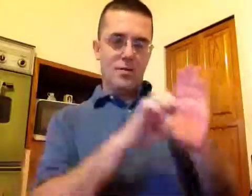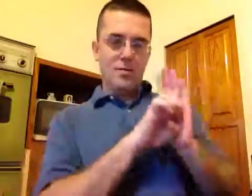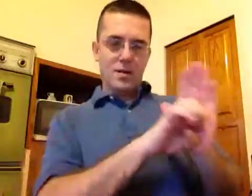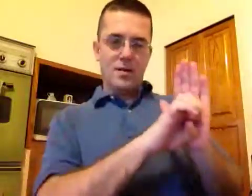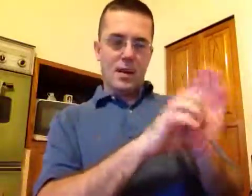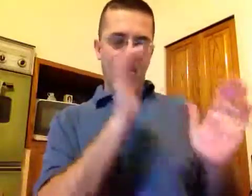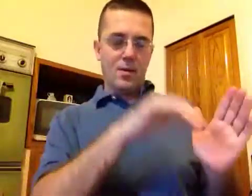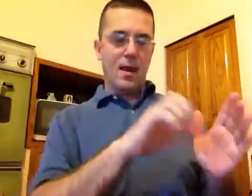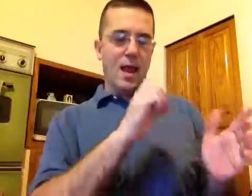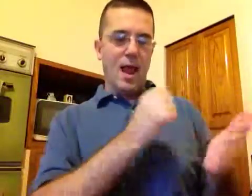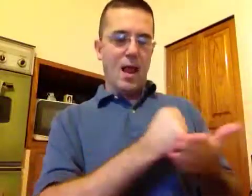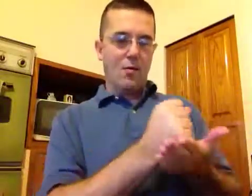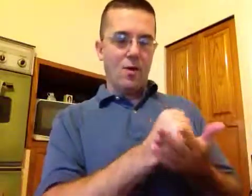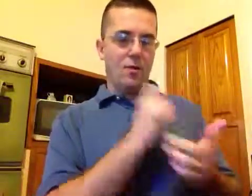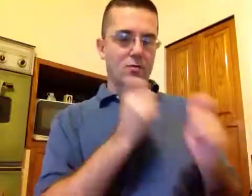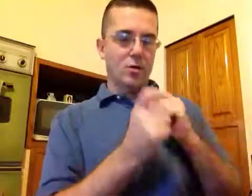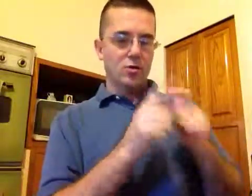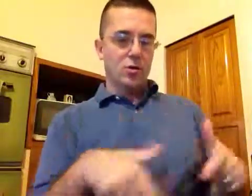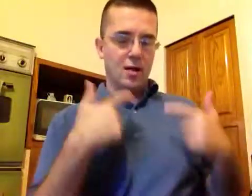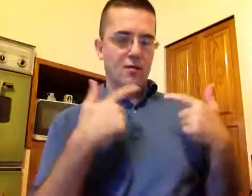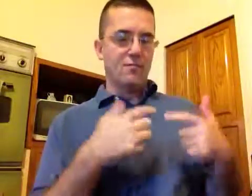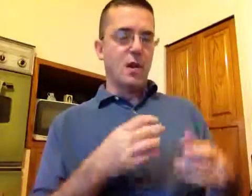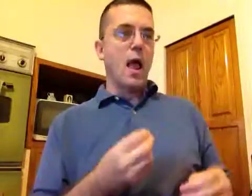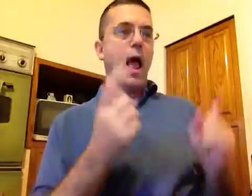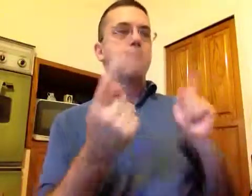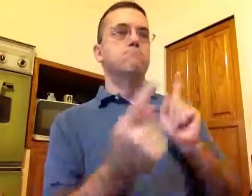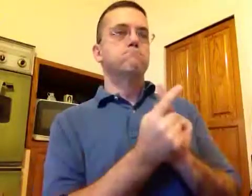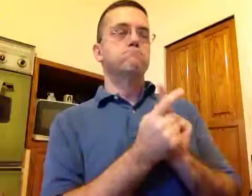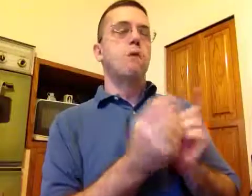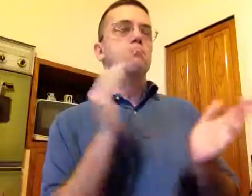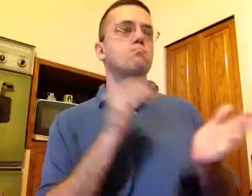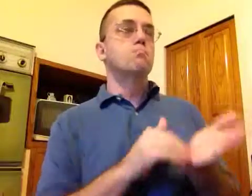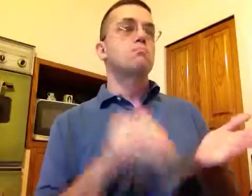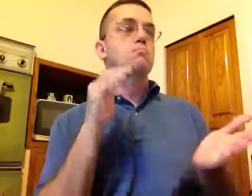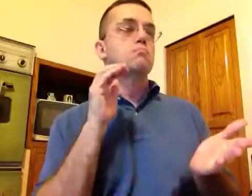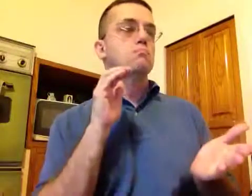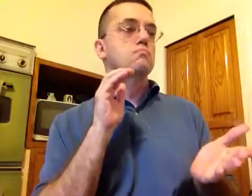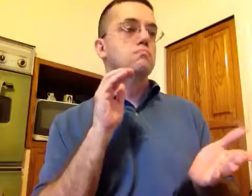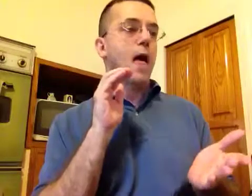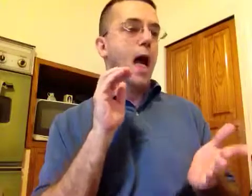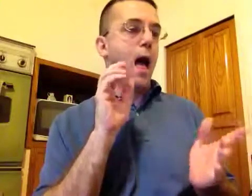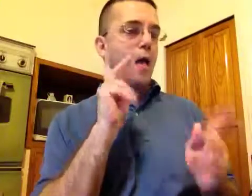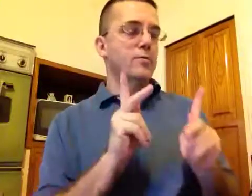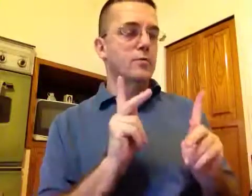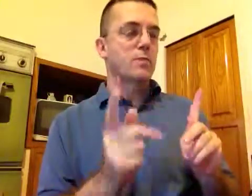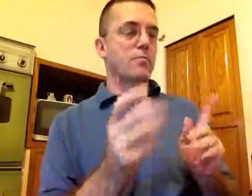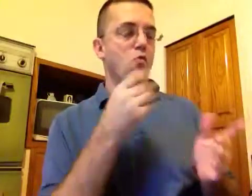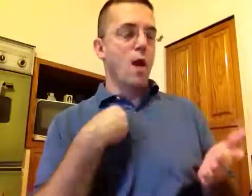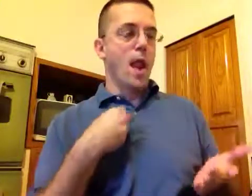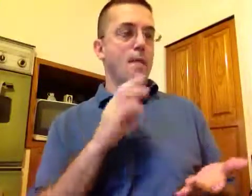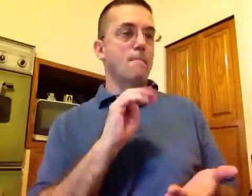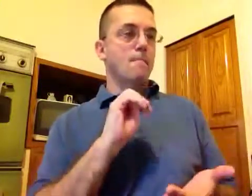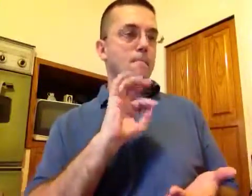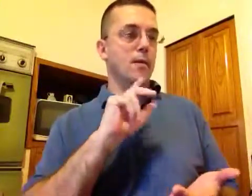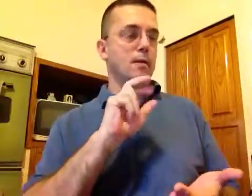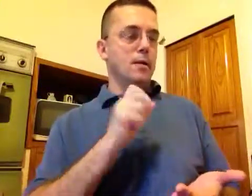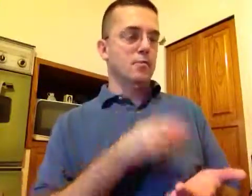card changed your life, because I've met with thousands of millionaires, and I've never met a millionaire who said, Dave, I made all my money with credit cards. I never met